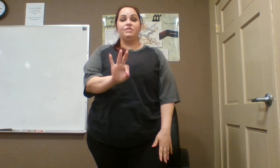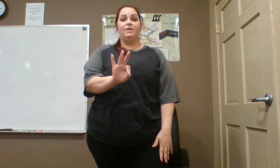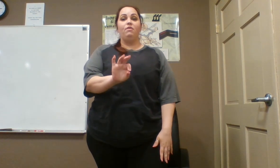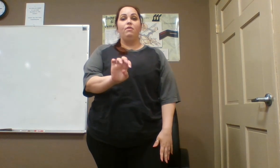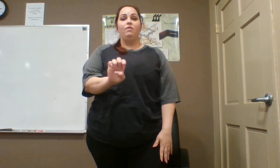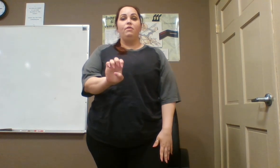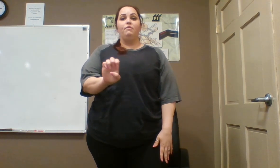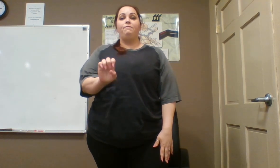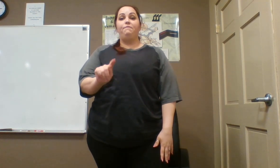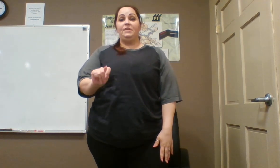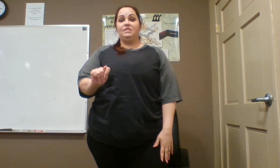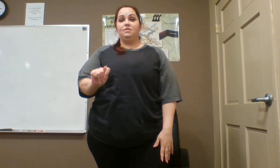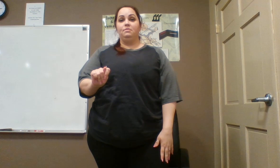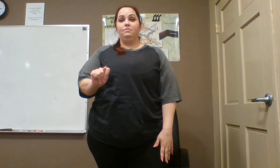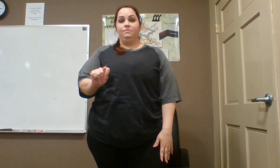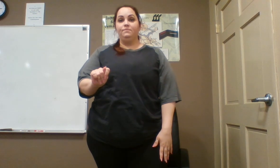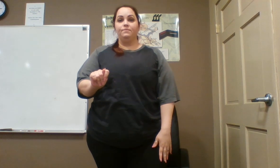spell. Feet.